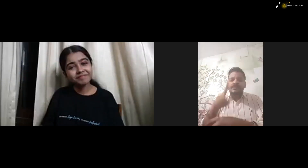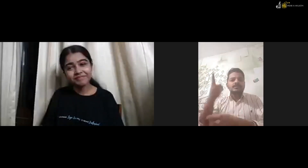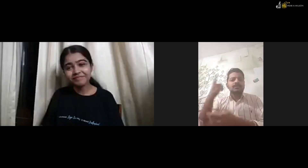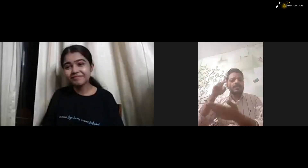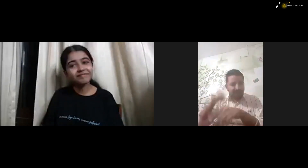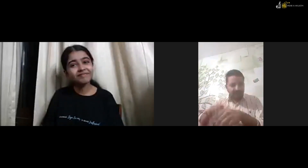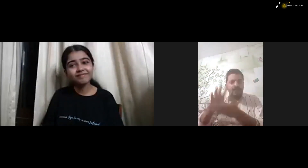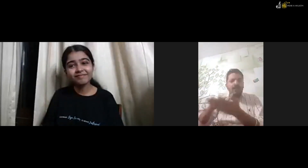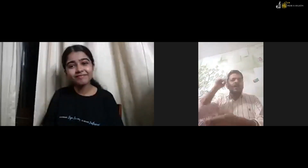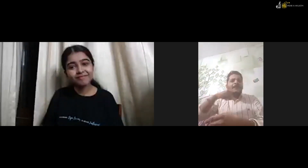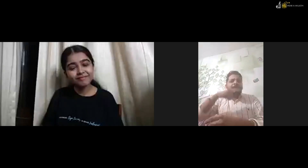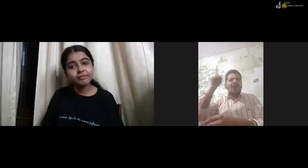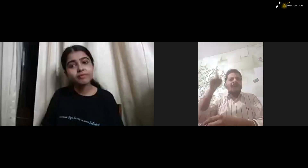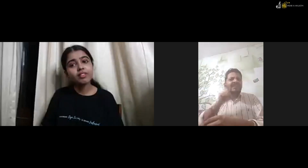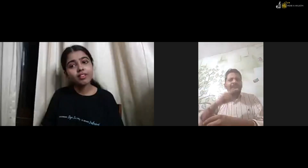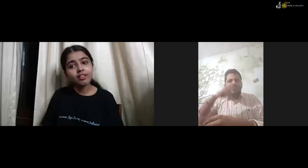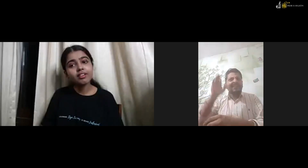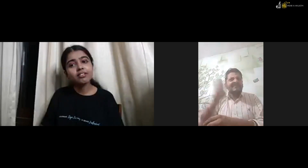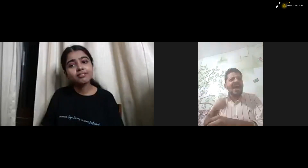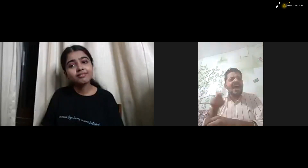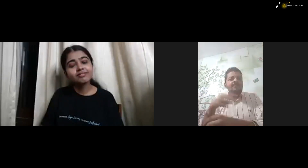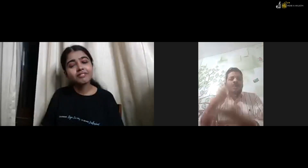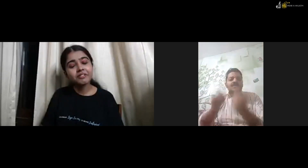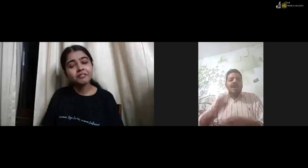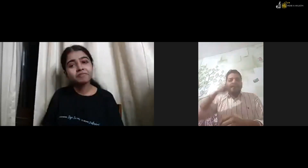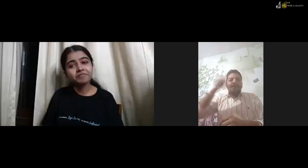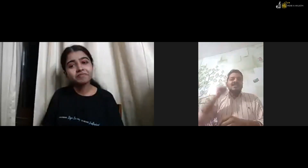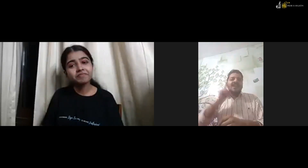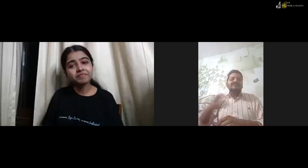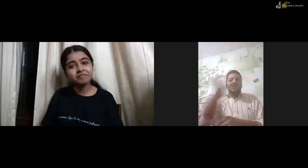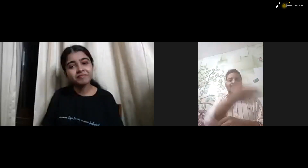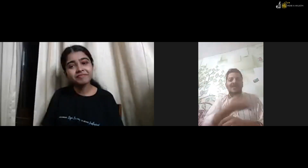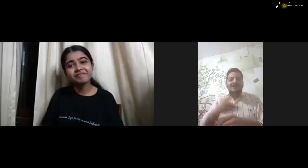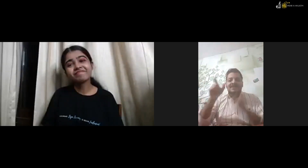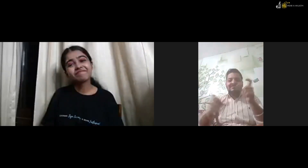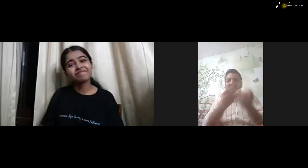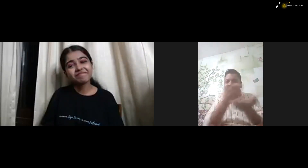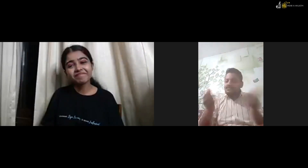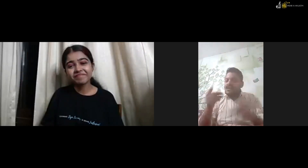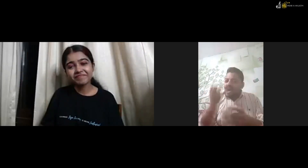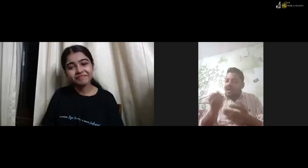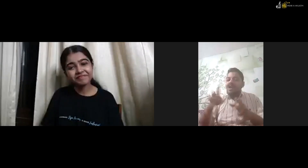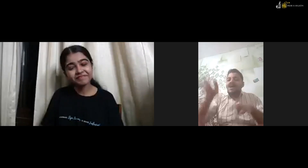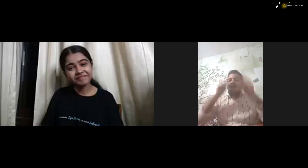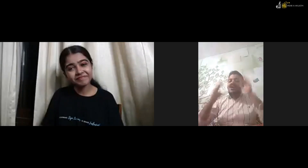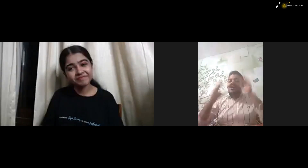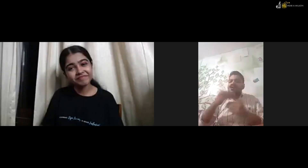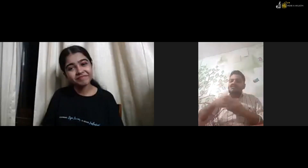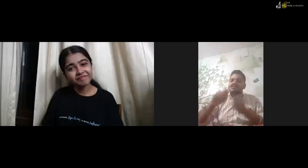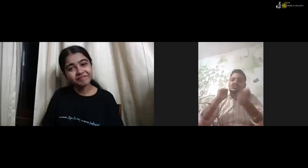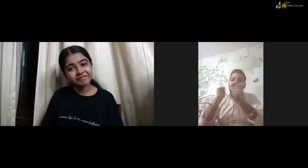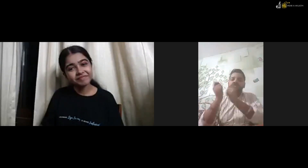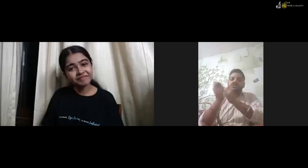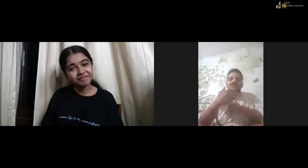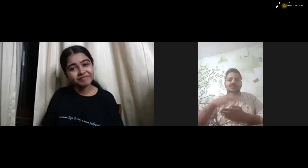opportunities, and India, especially, people are doing so many things. And I felt that I'm a proud deaf person. I'm a proud deaf person. I want all of you to